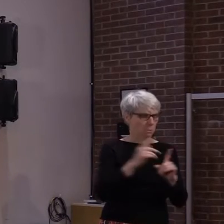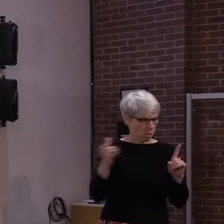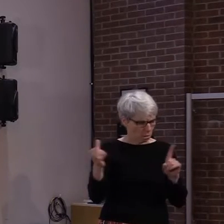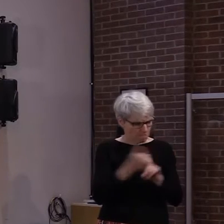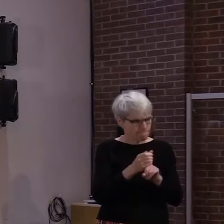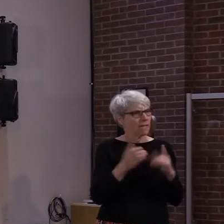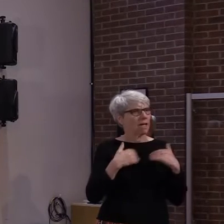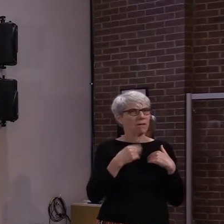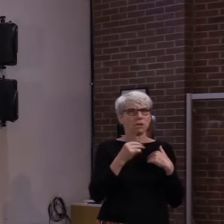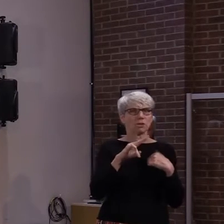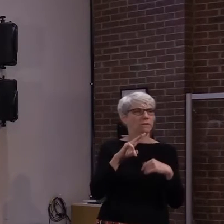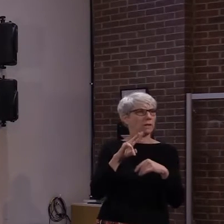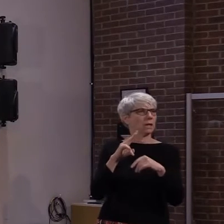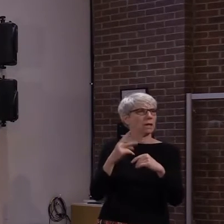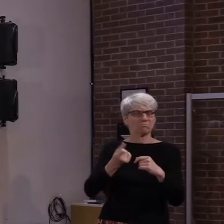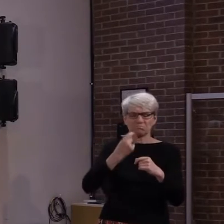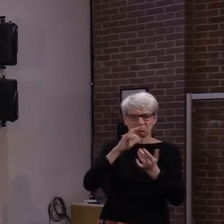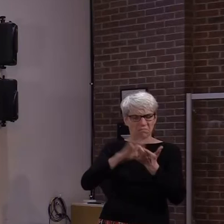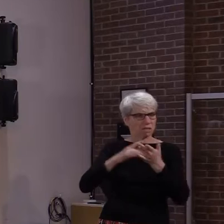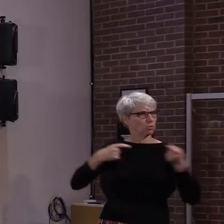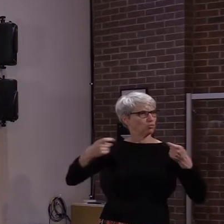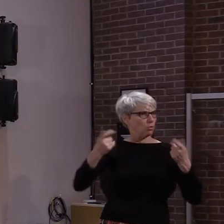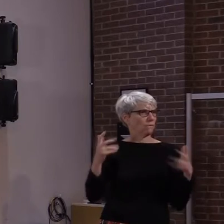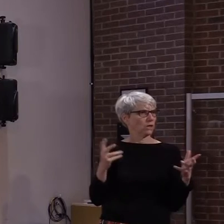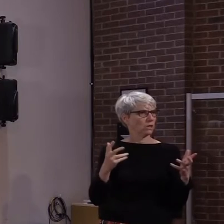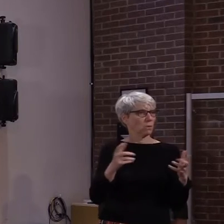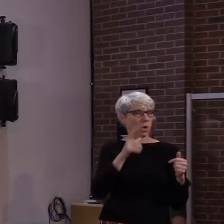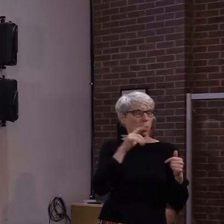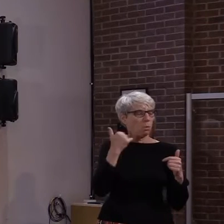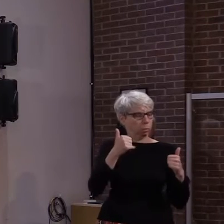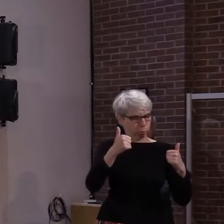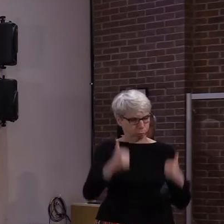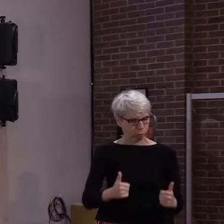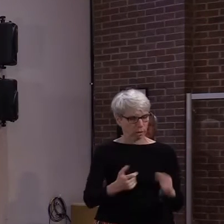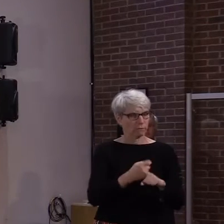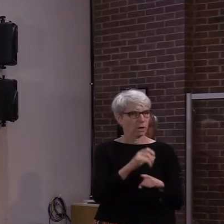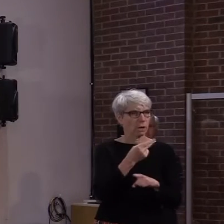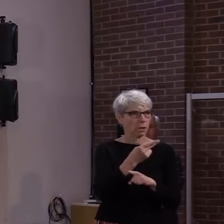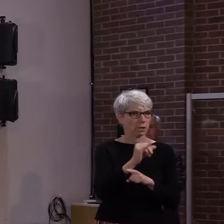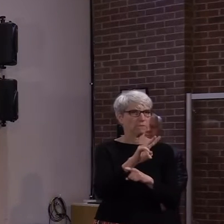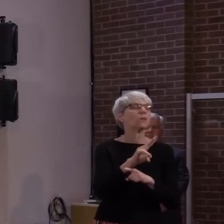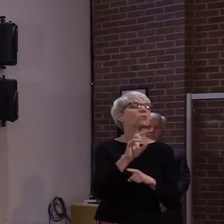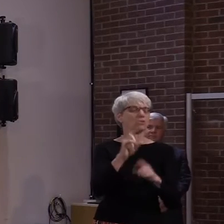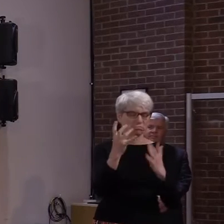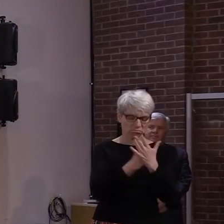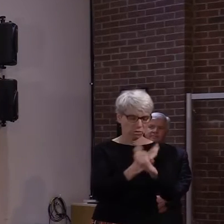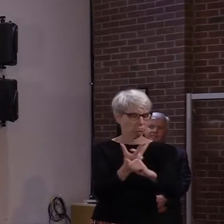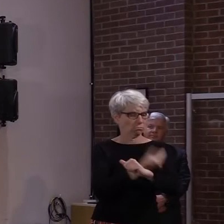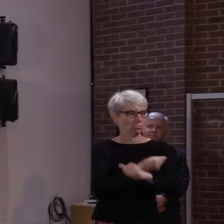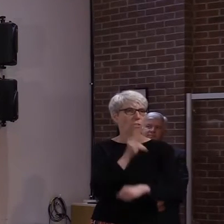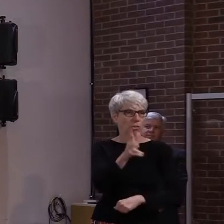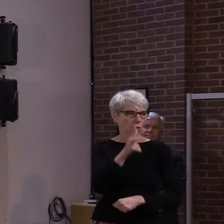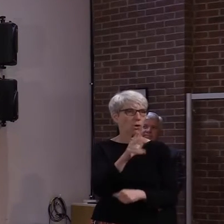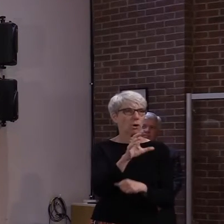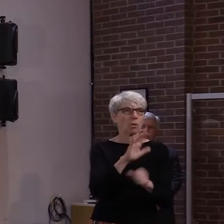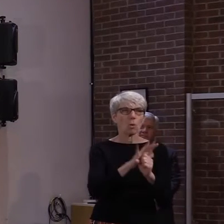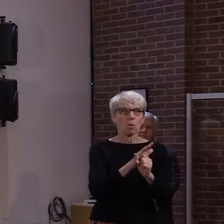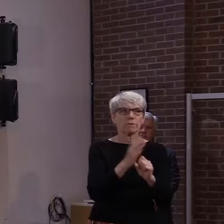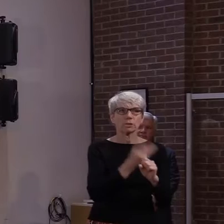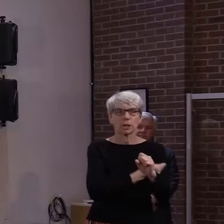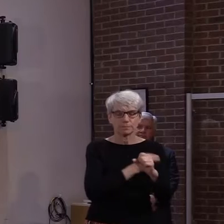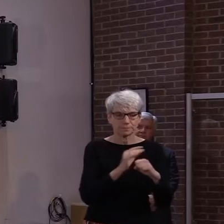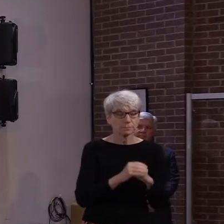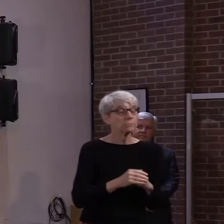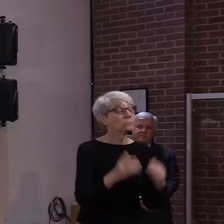have gotten their infection under treatment. And then the group of people who have active